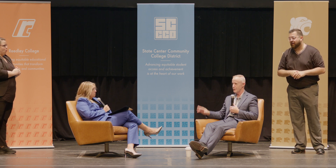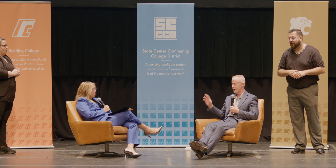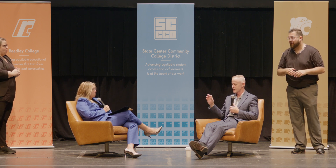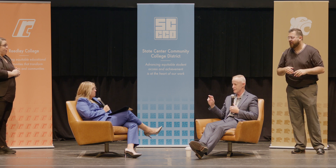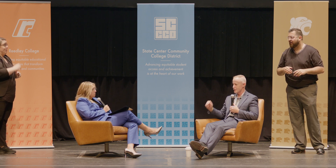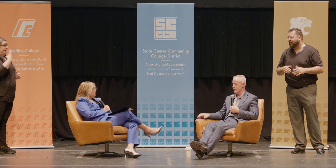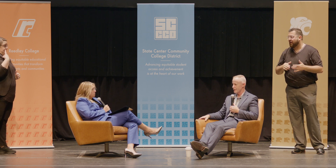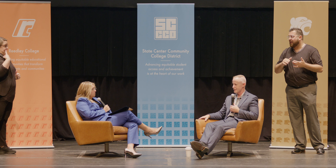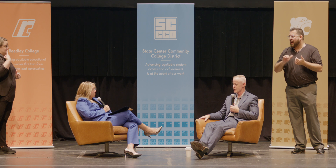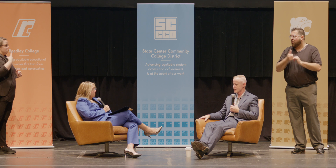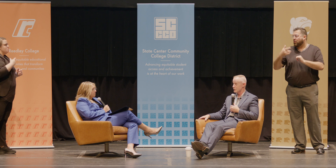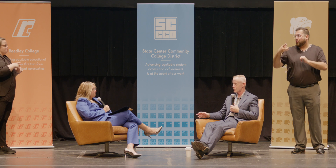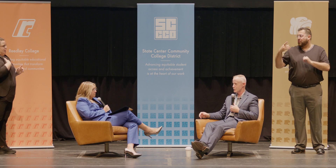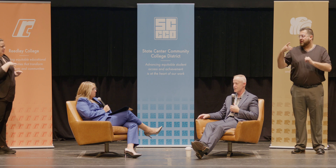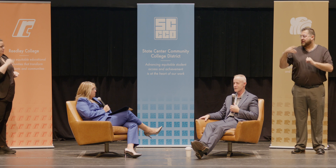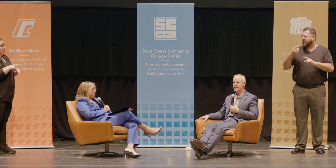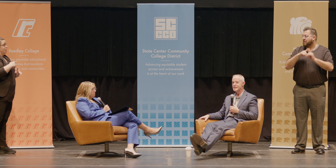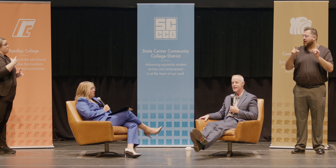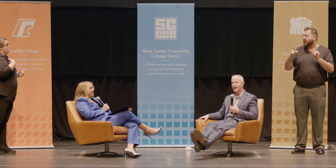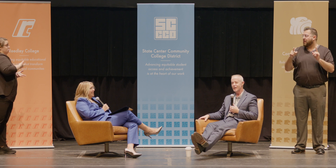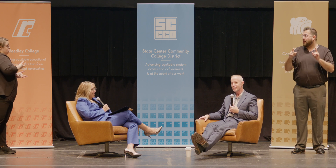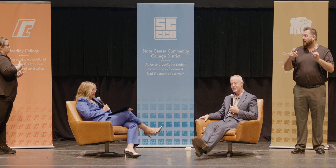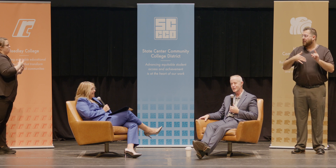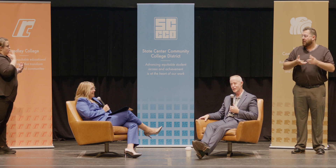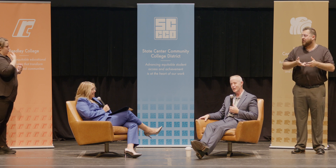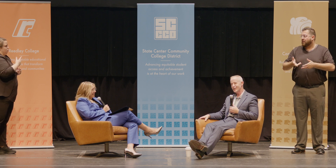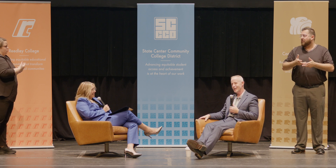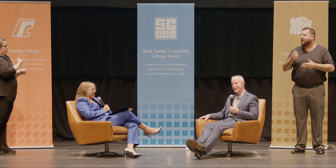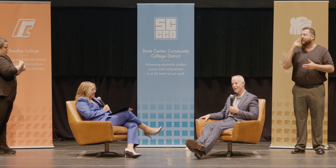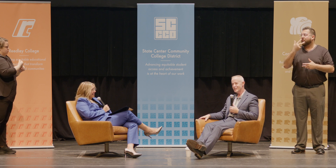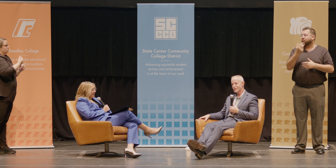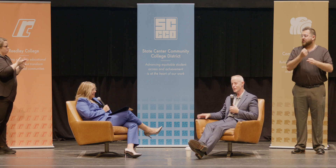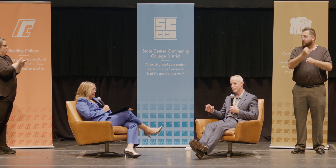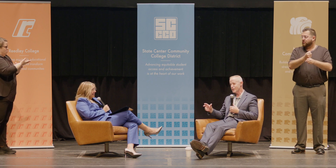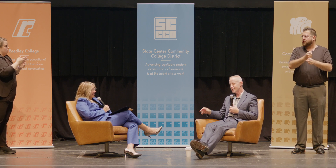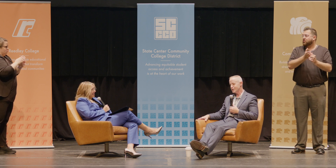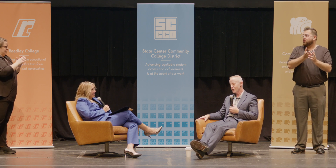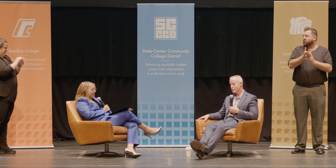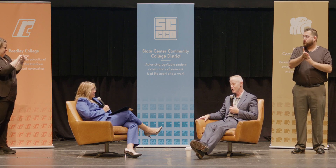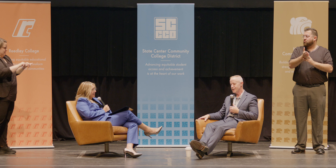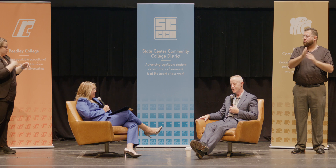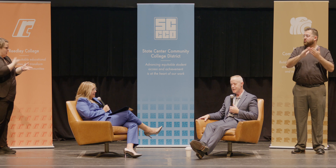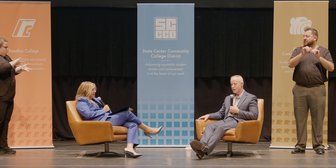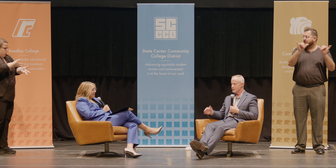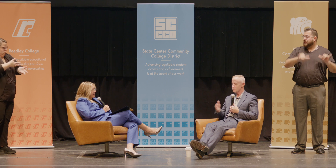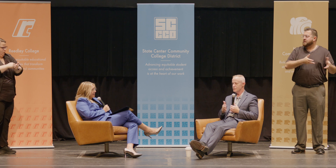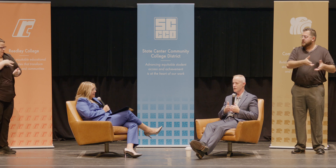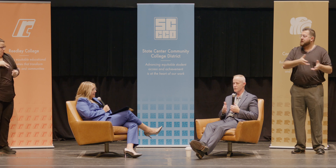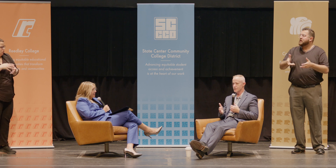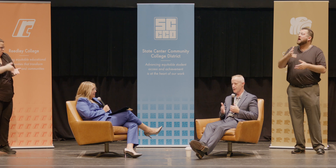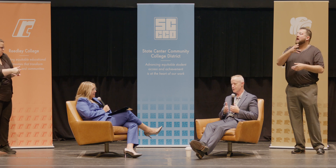and so acting in the community college system went for 3 years, so I worked with the faculty quite a bit, and